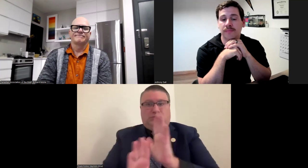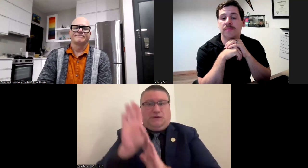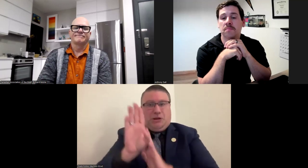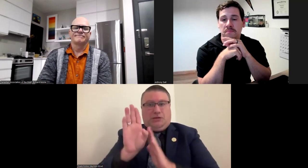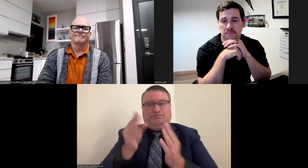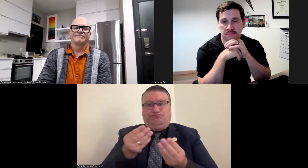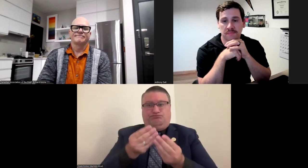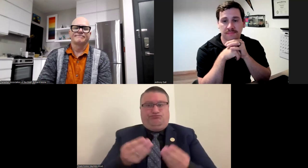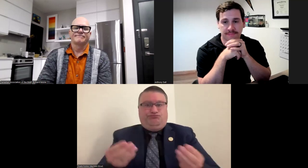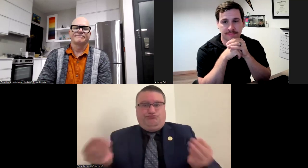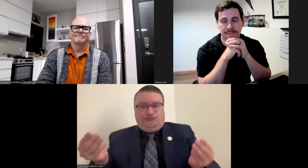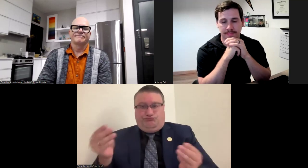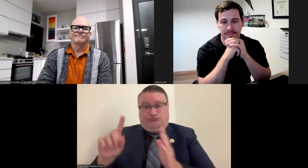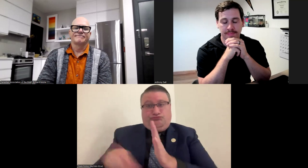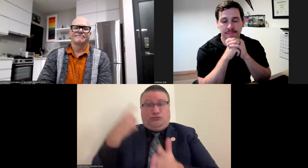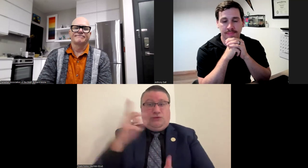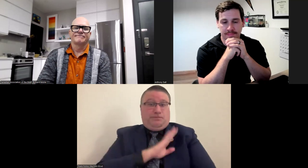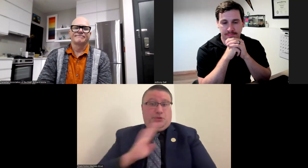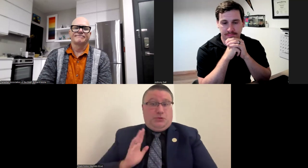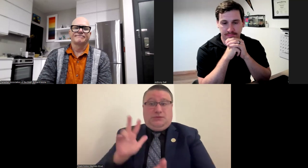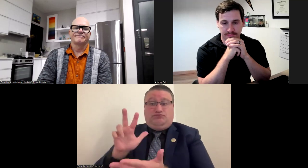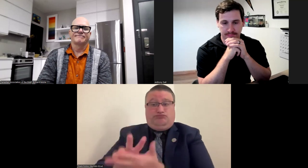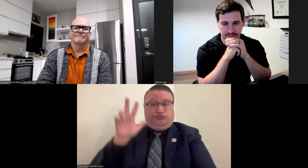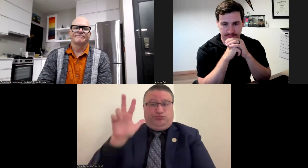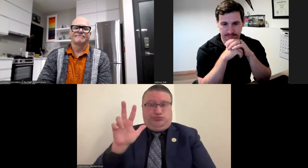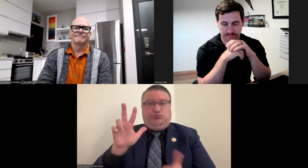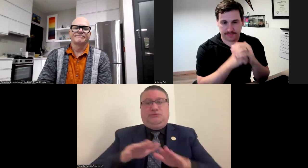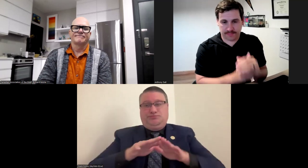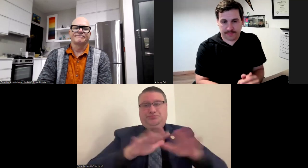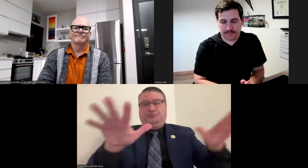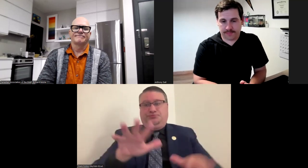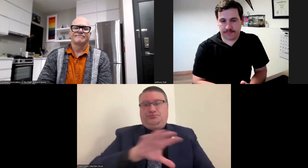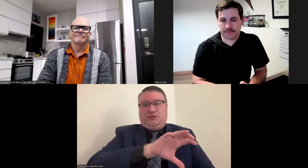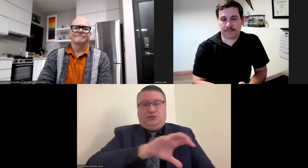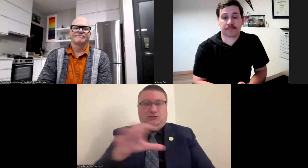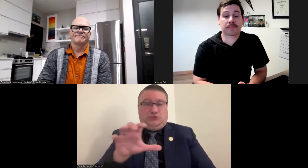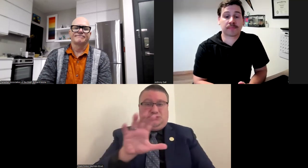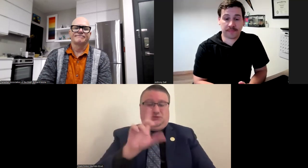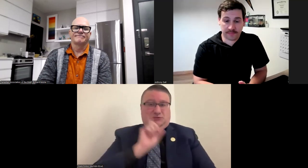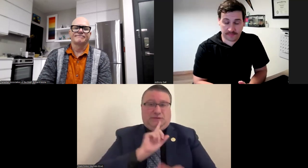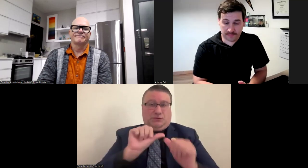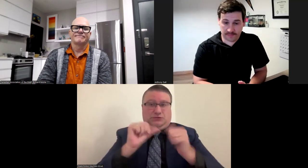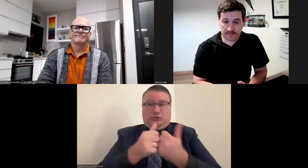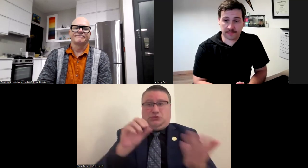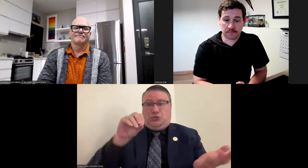ongoing. Hopefully, we will have resources developed. The board will have to, of course, review and approve, and